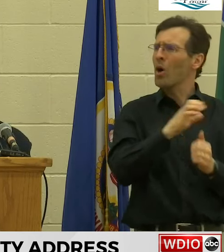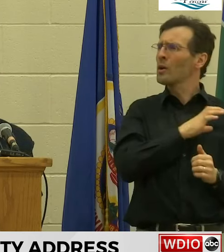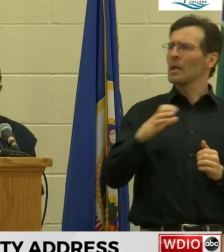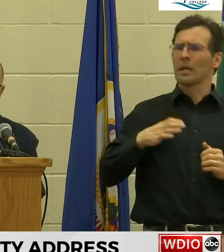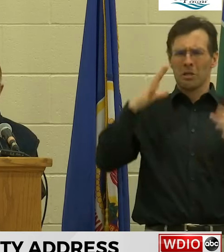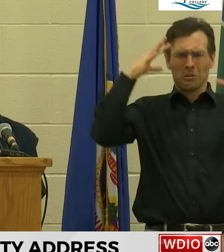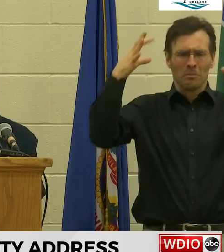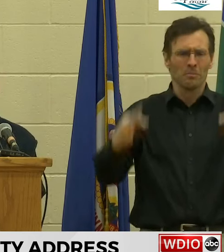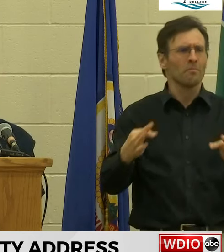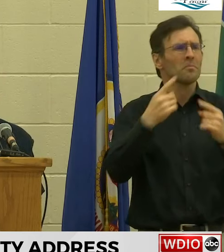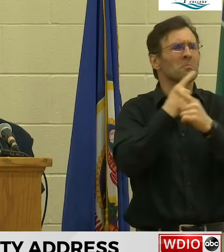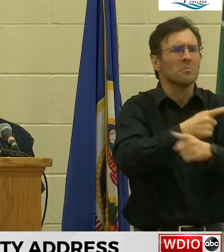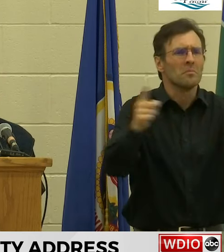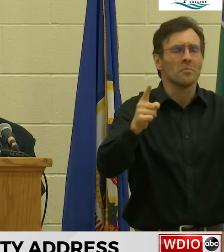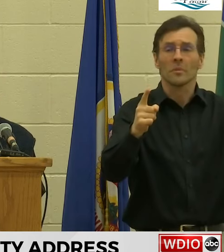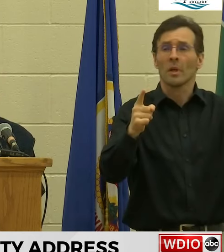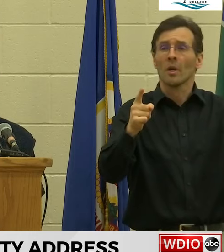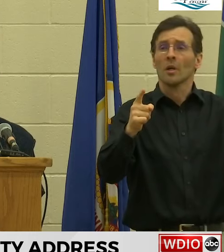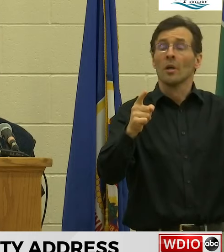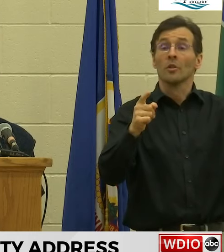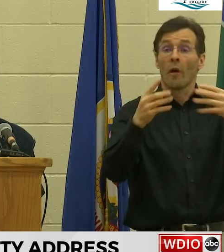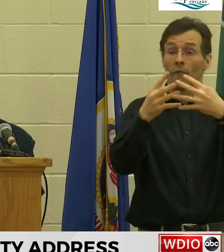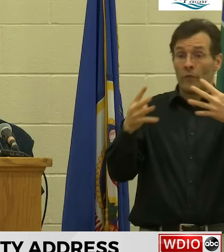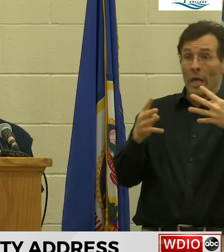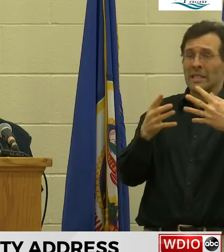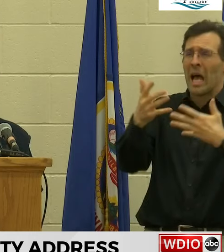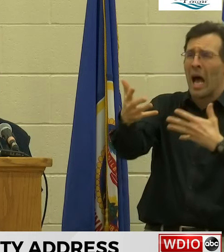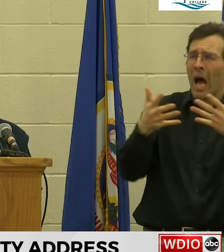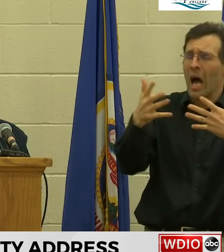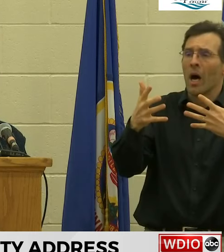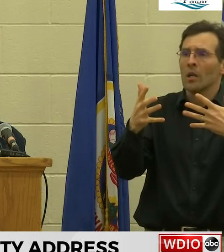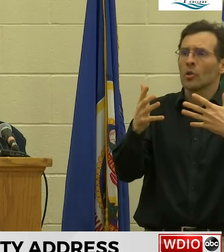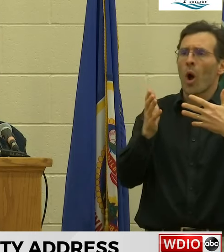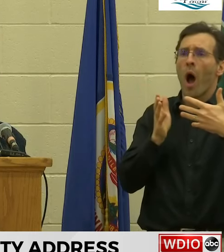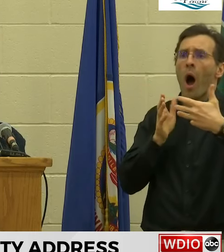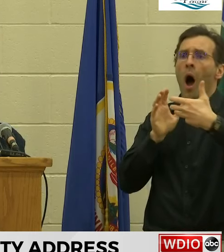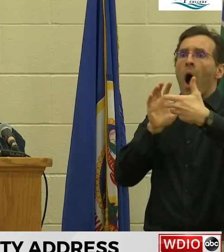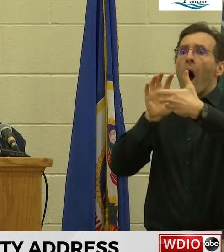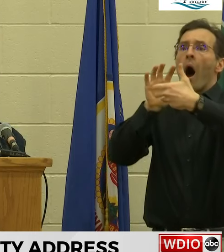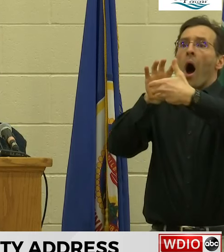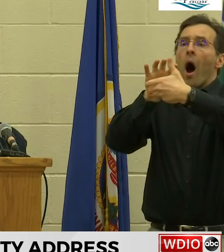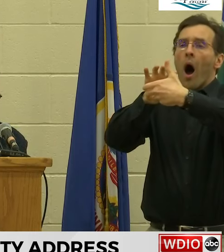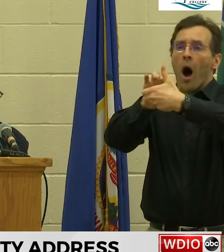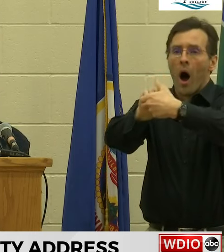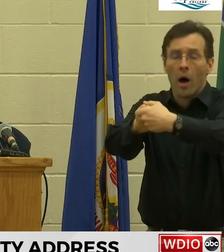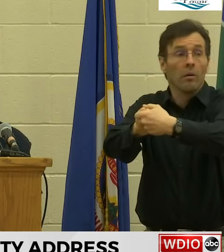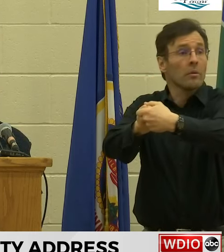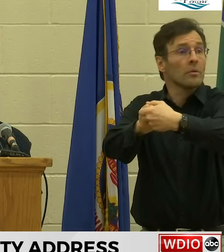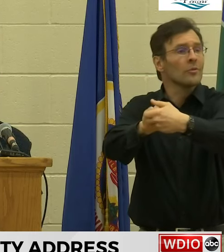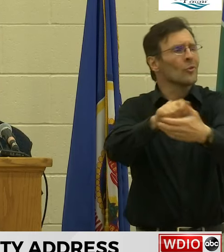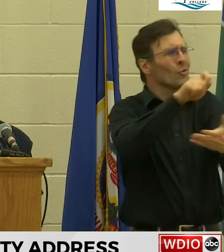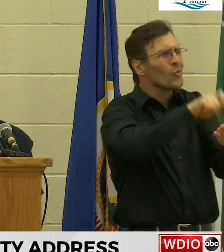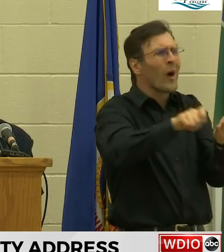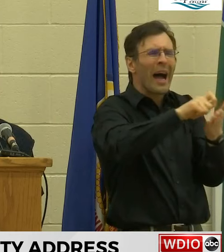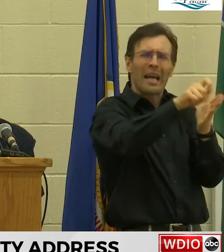courage to reach across the fences, to write the policies of